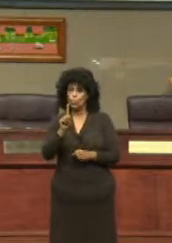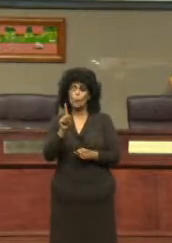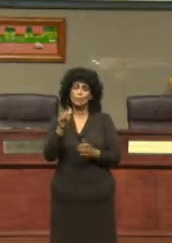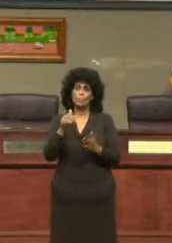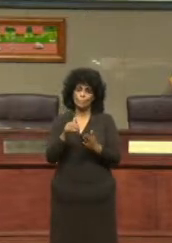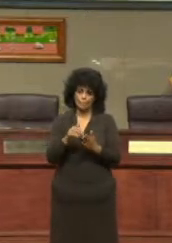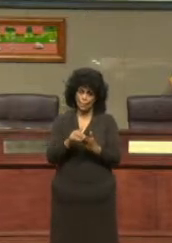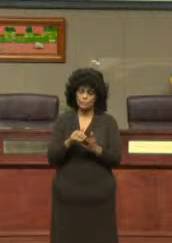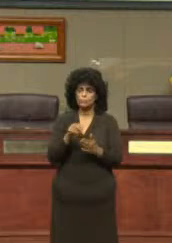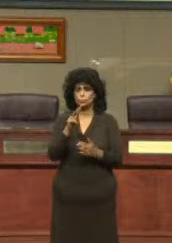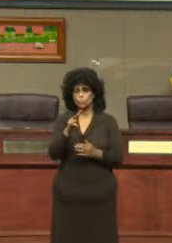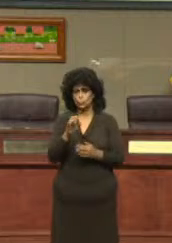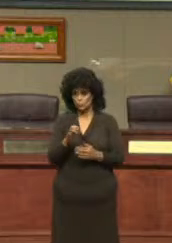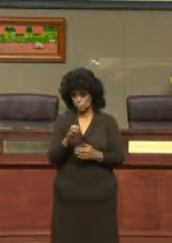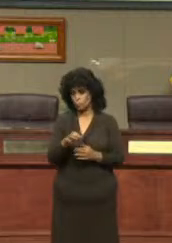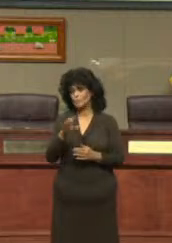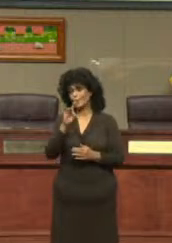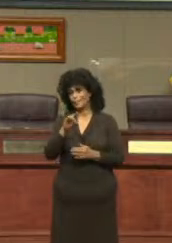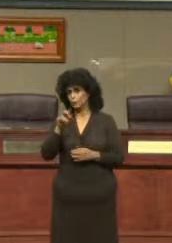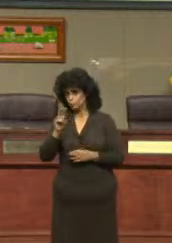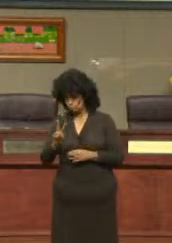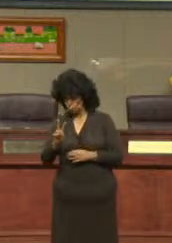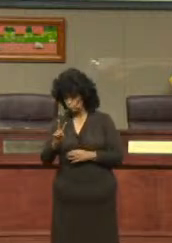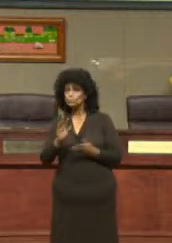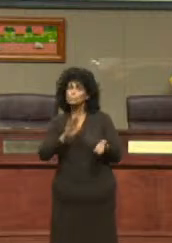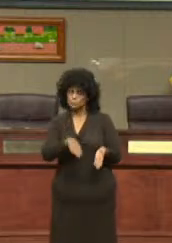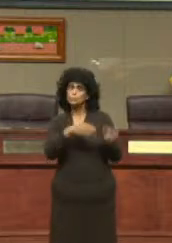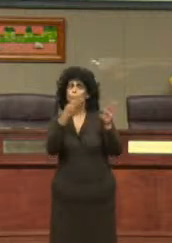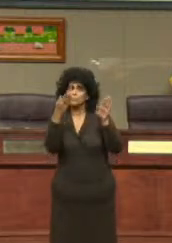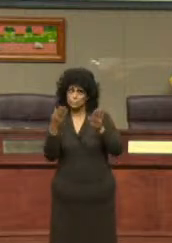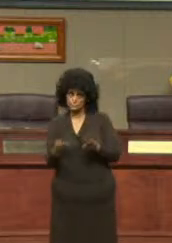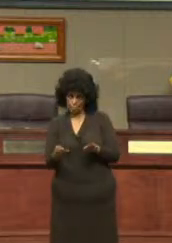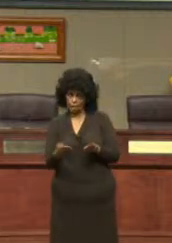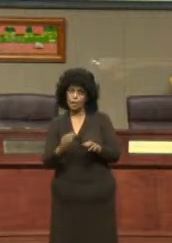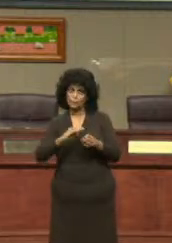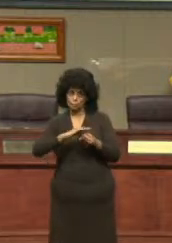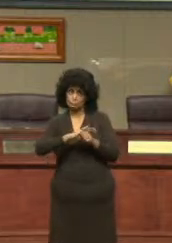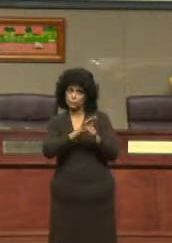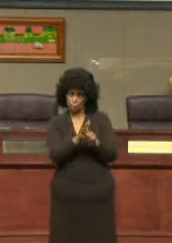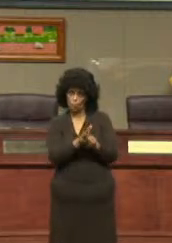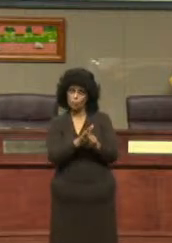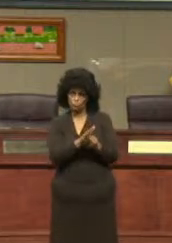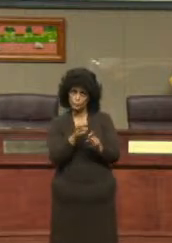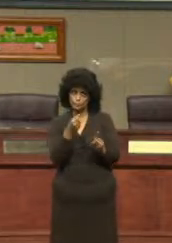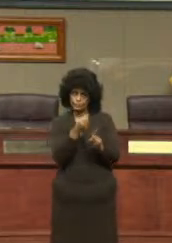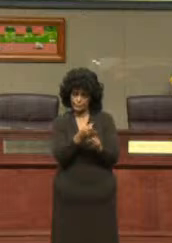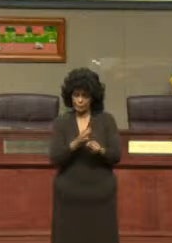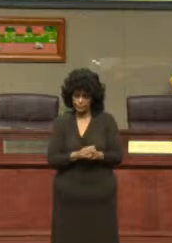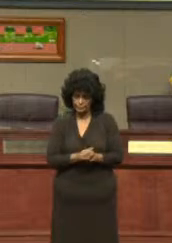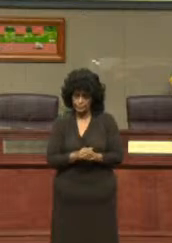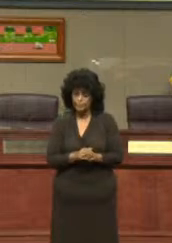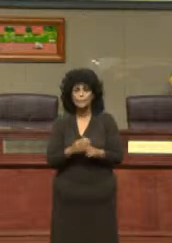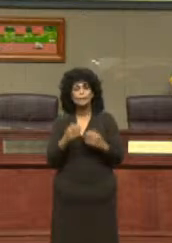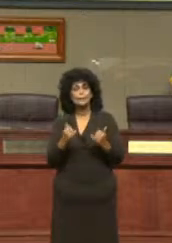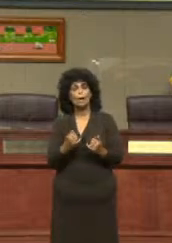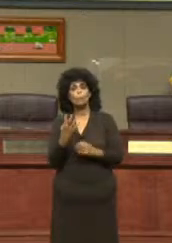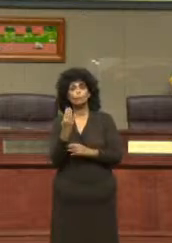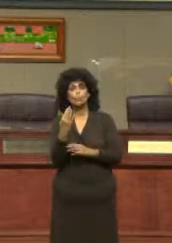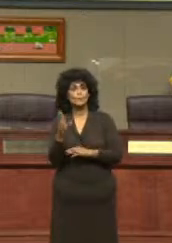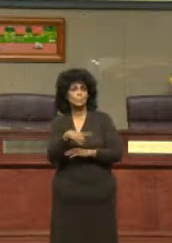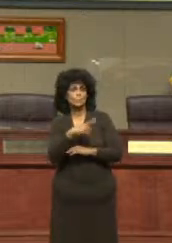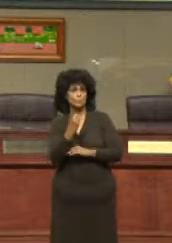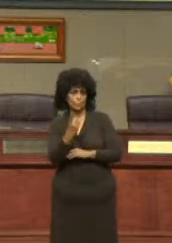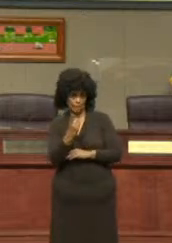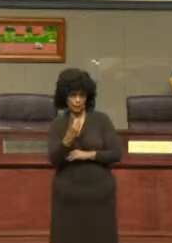1,282 of our residents have died of the novel coronavirus. The 14-day positivity rate is now